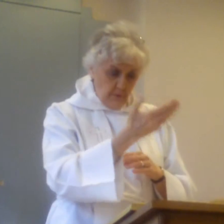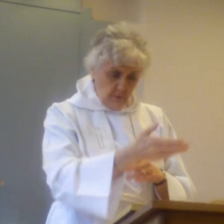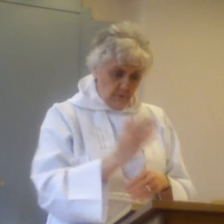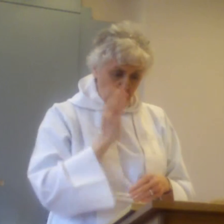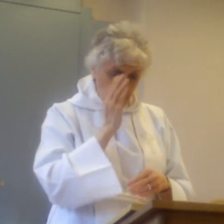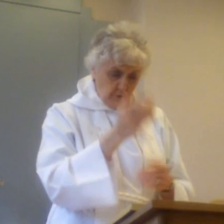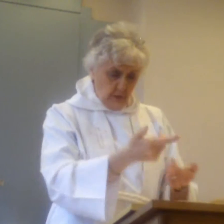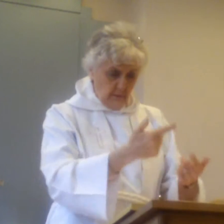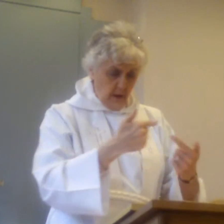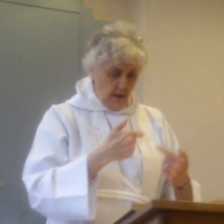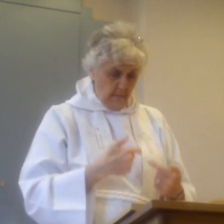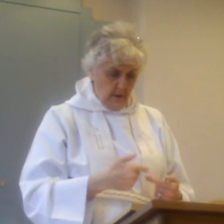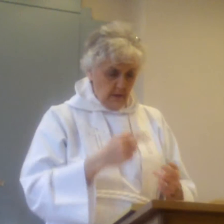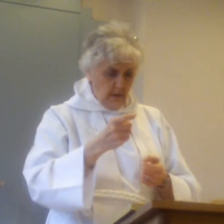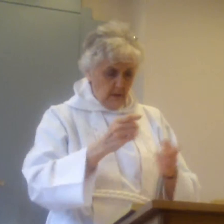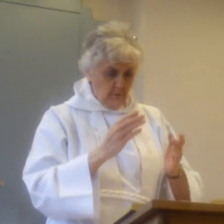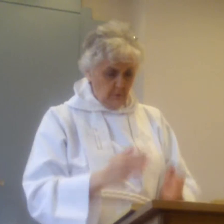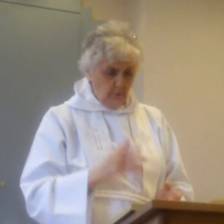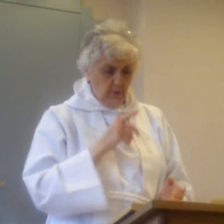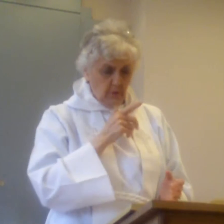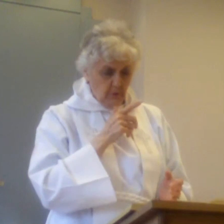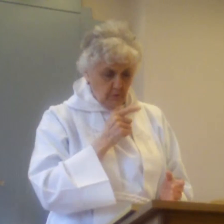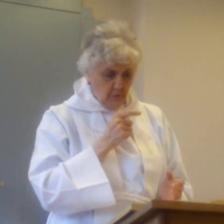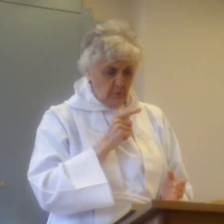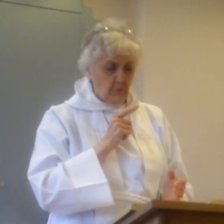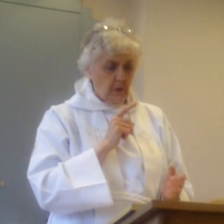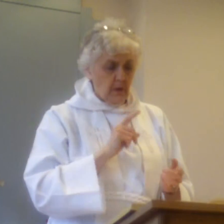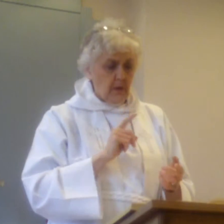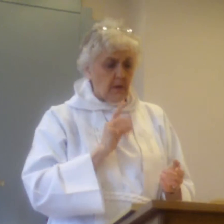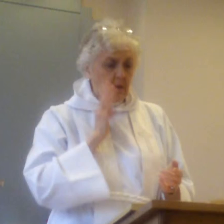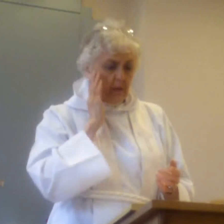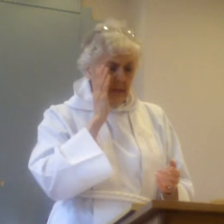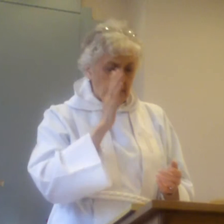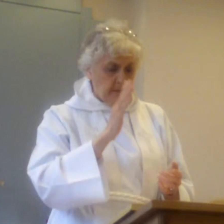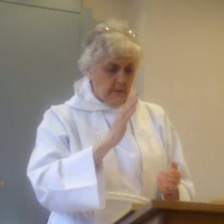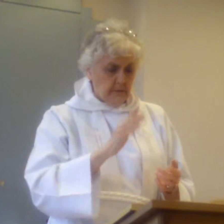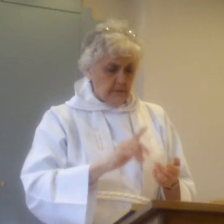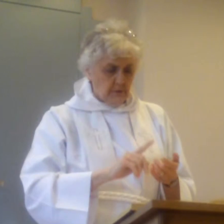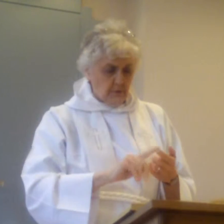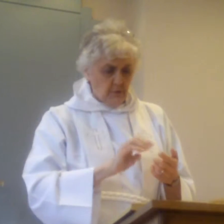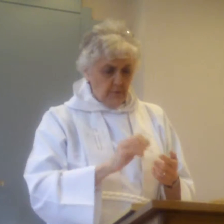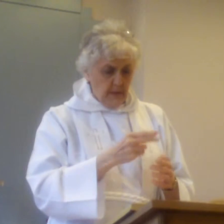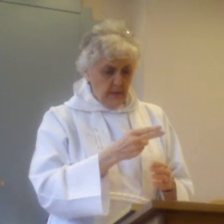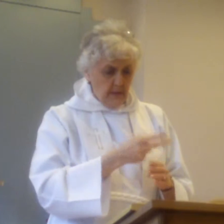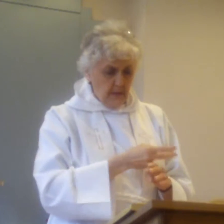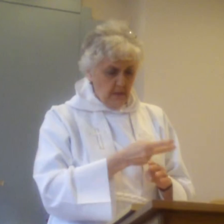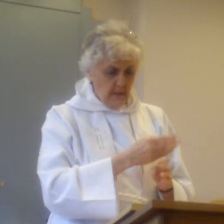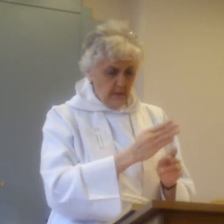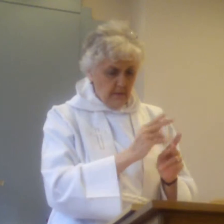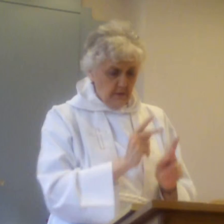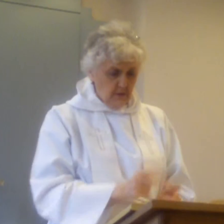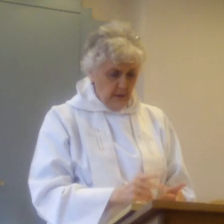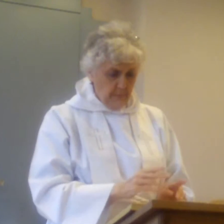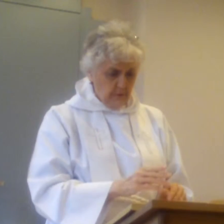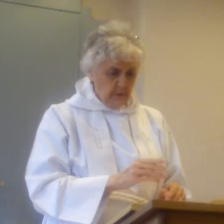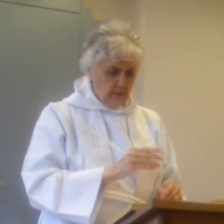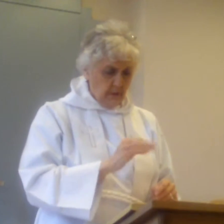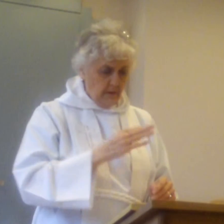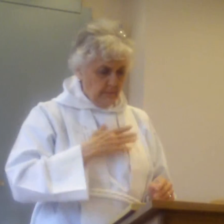you shall come a ruler who is to be the shepherd of